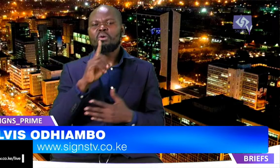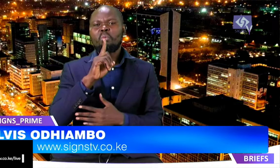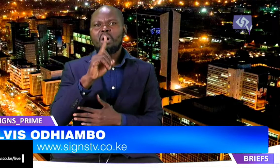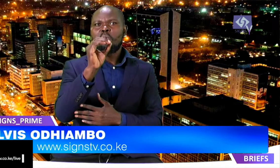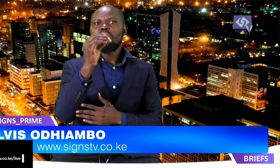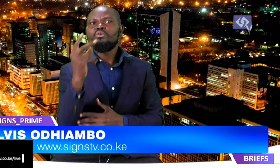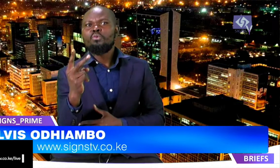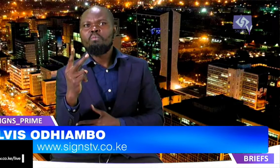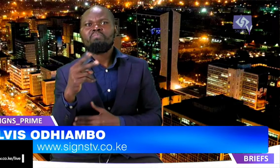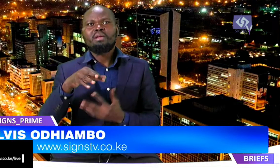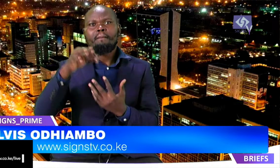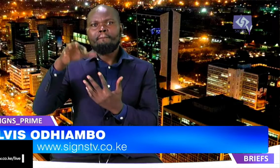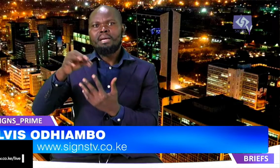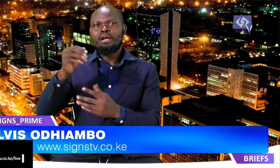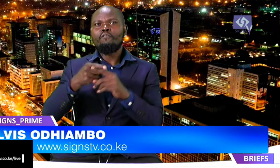over 1,000 applicants.